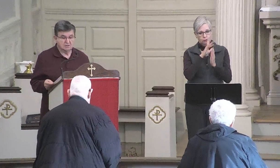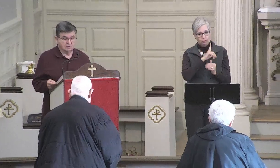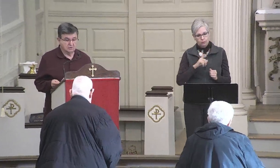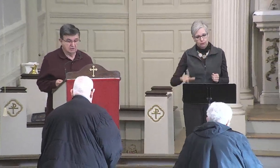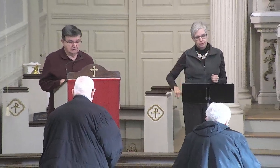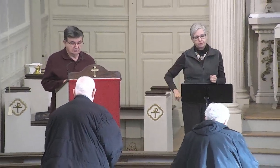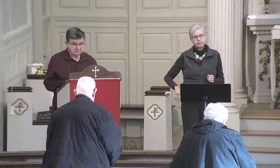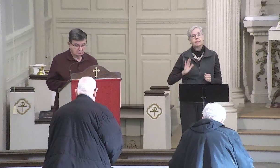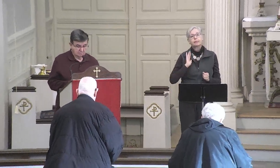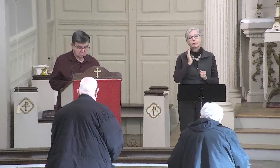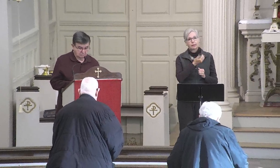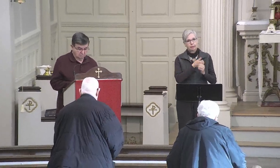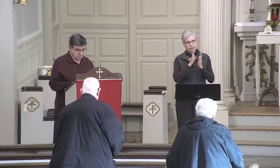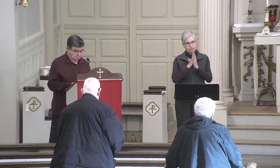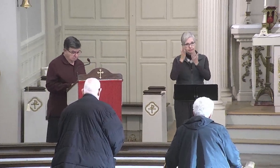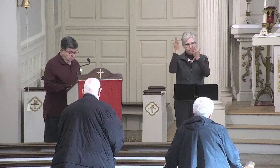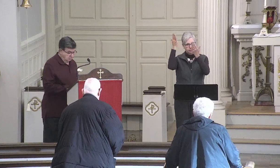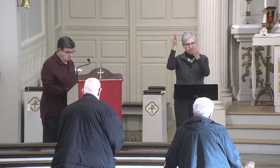to the Lord.